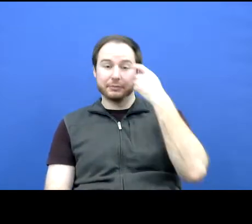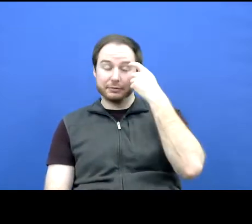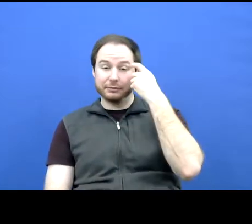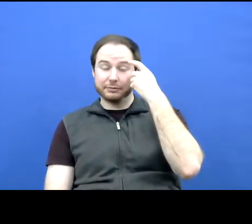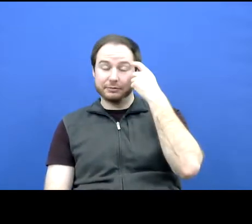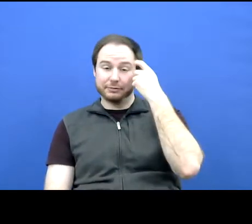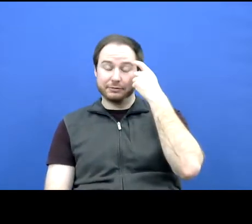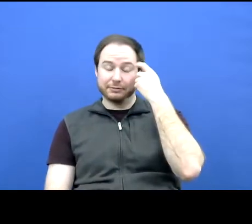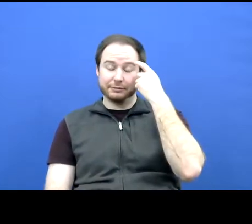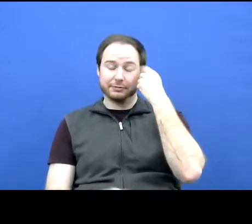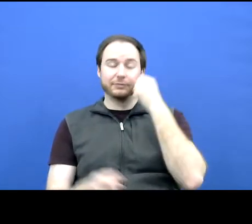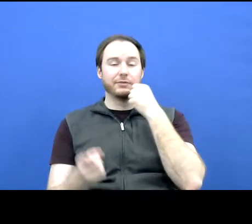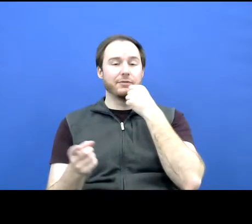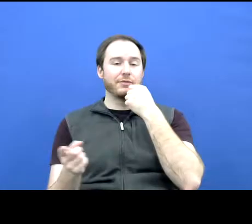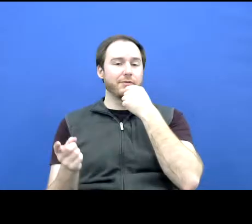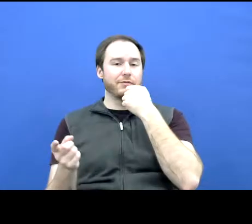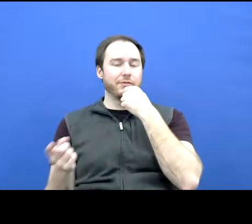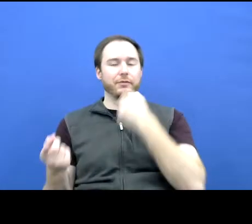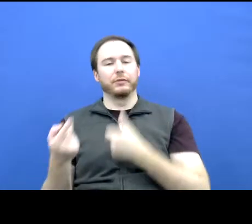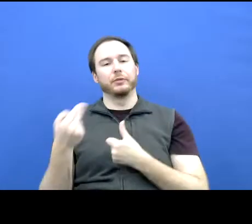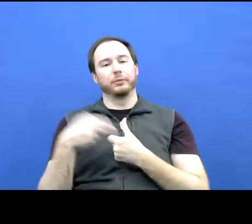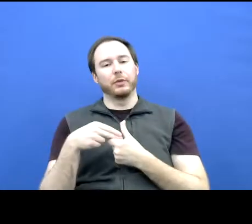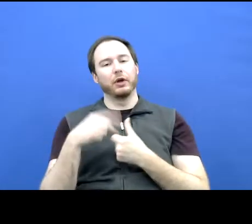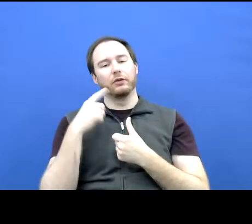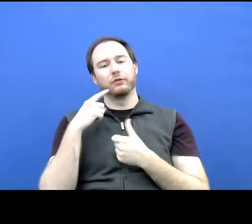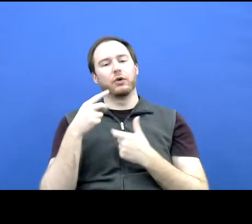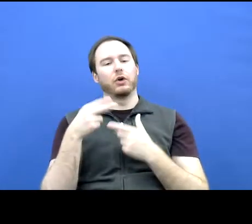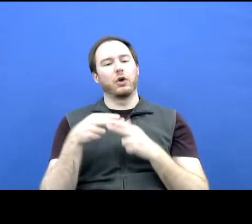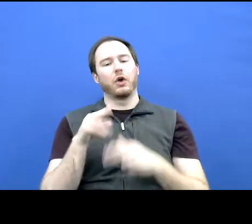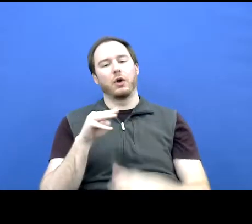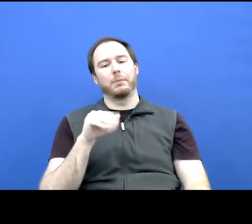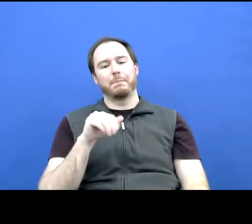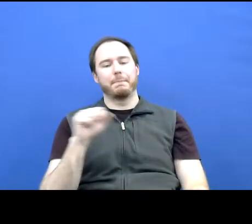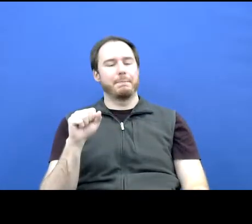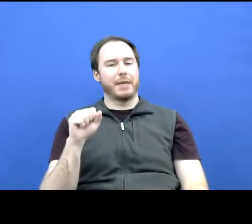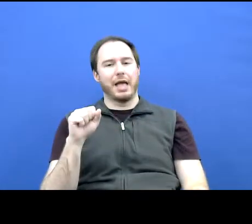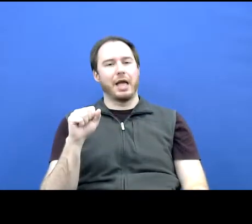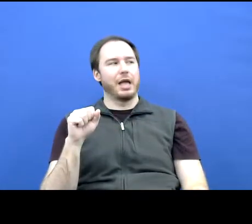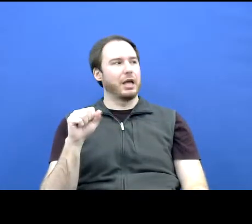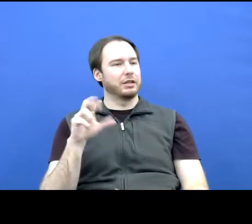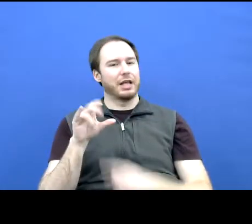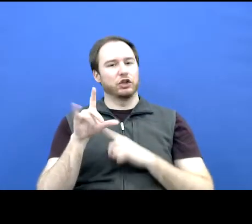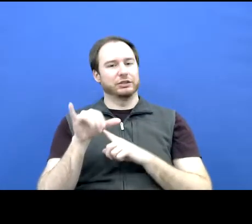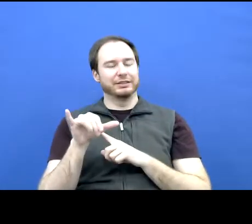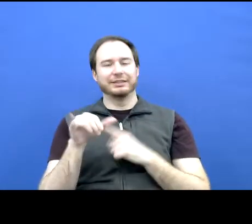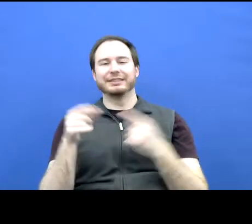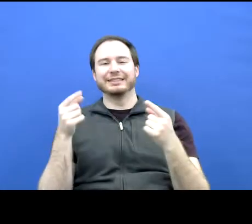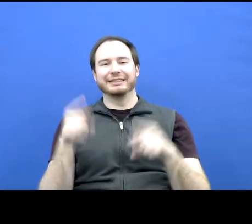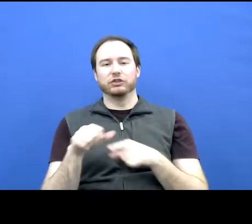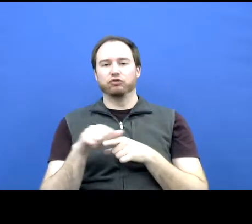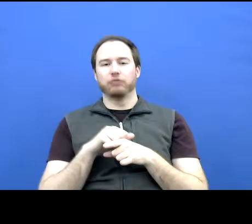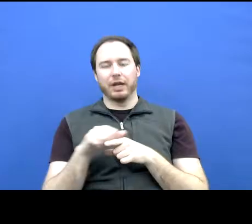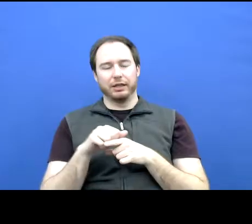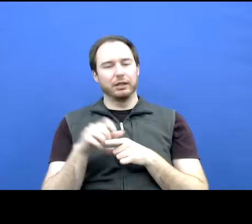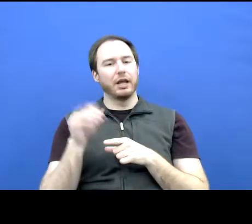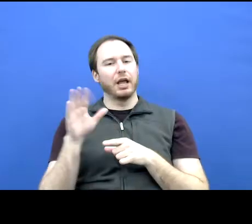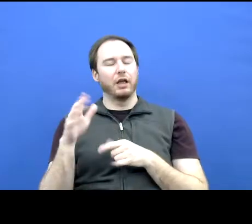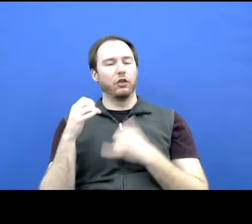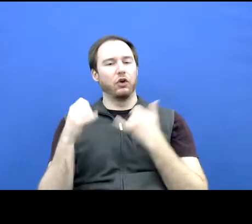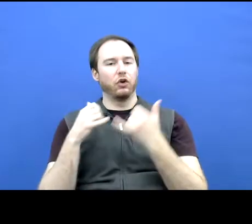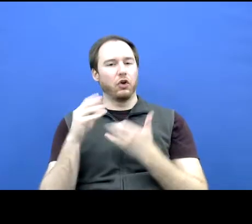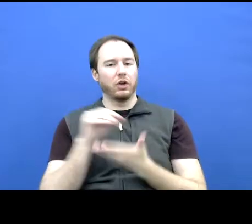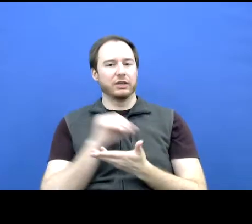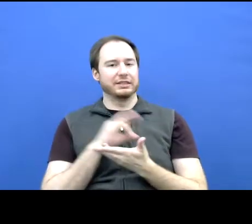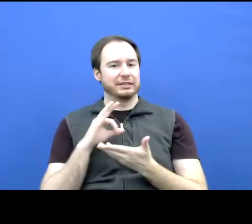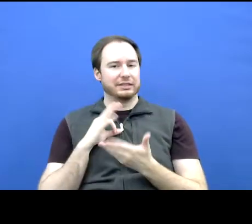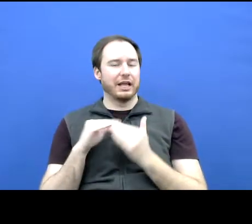They also participated in a mass casualty incident training with Henrietta Fire. And their call volumes and staffing